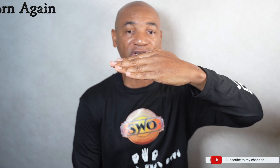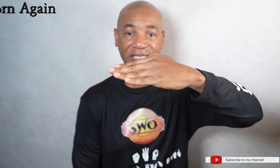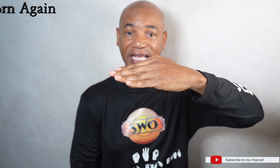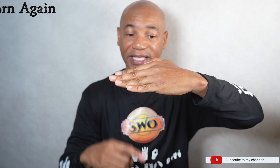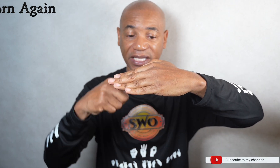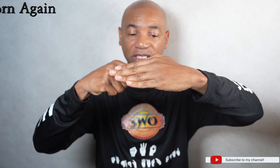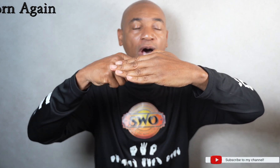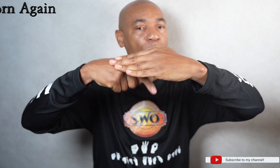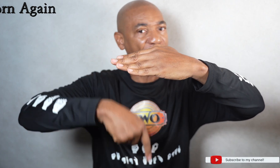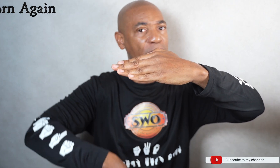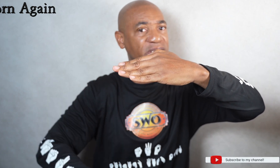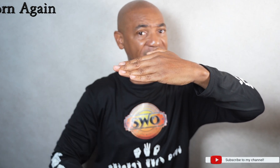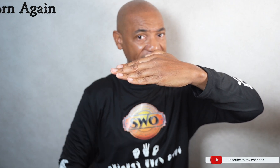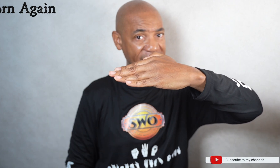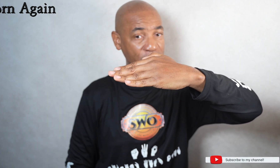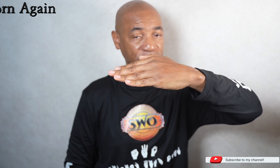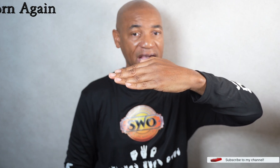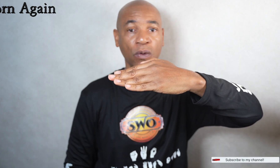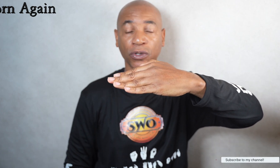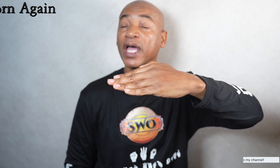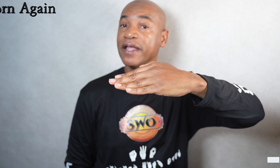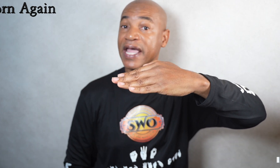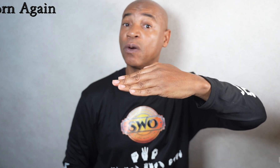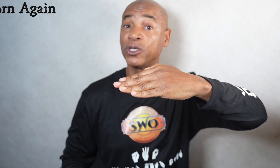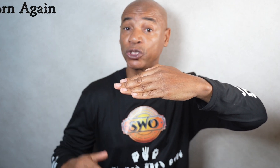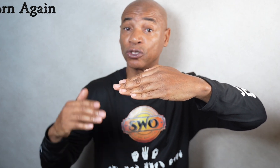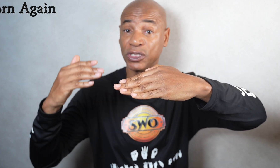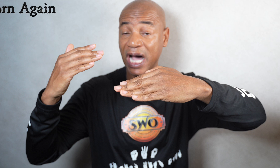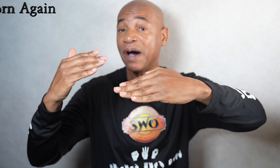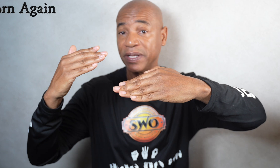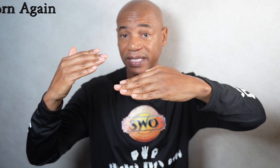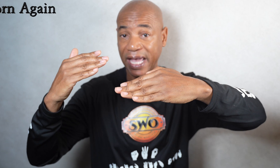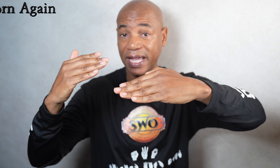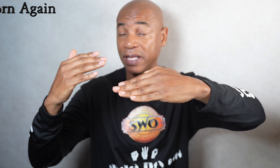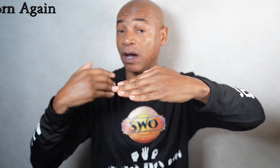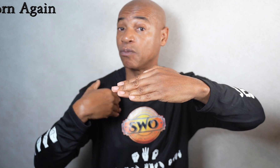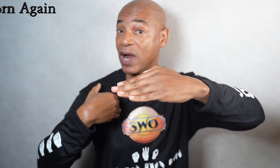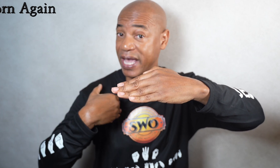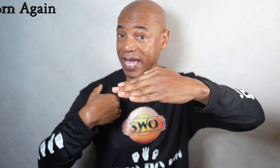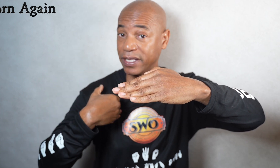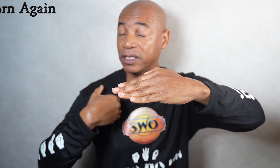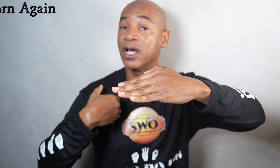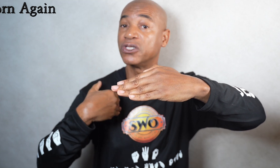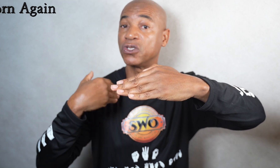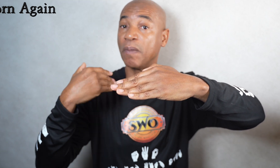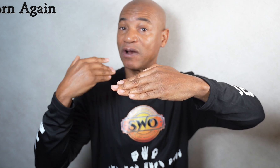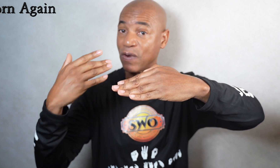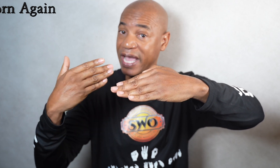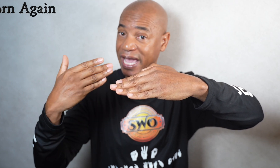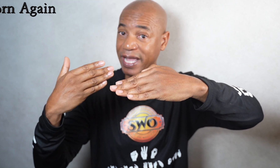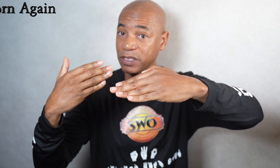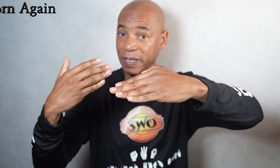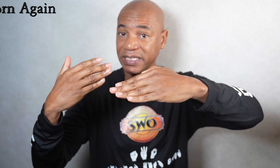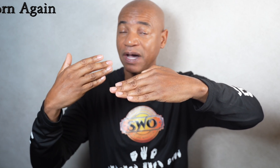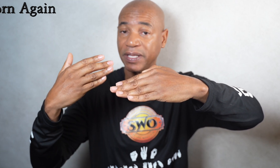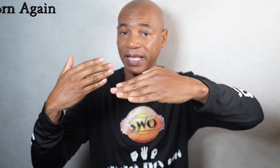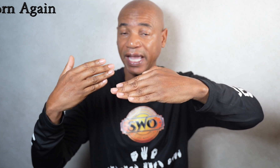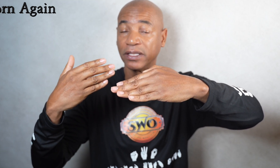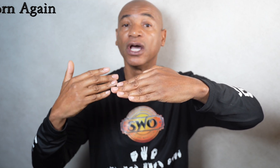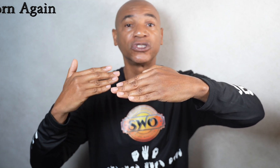just like this. Palm is kind of angled downward. Now with your dominant hand, now I'm right-handed, so my right hand is my dominant hand. So